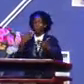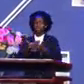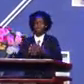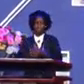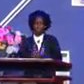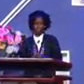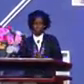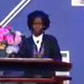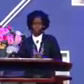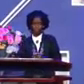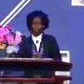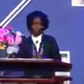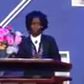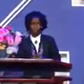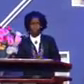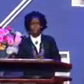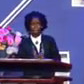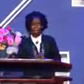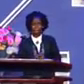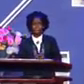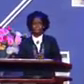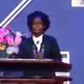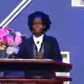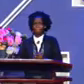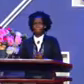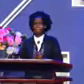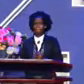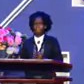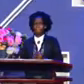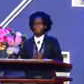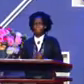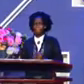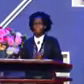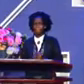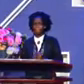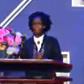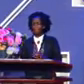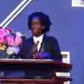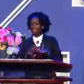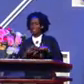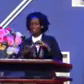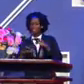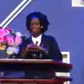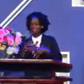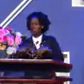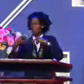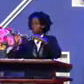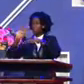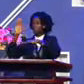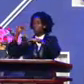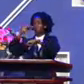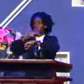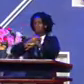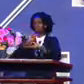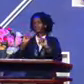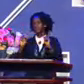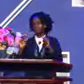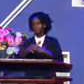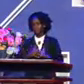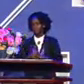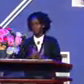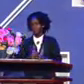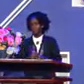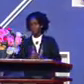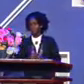since then without taking tablets and not even feeling the pain. Era okuvuula bali taddangayo ku ssomero. And from that time I never gone back to